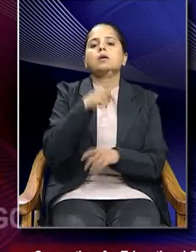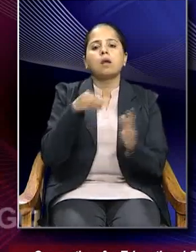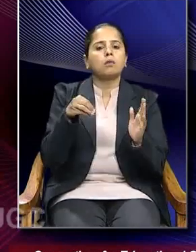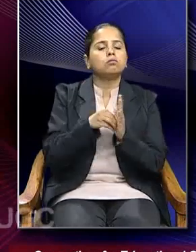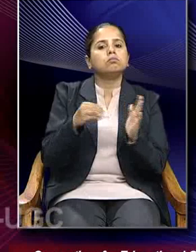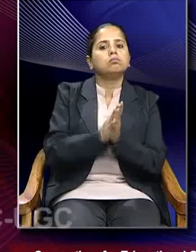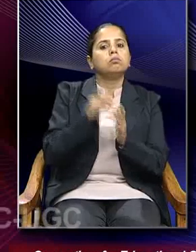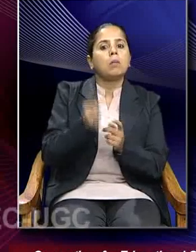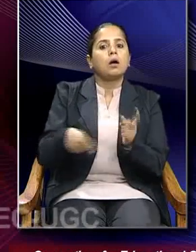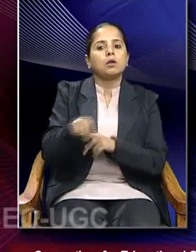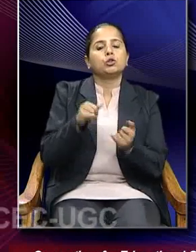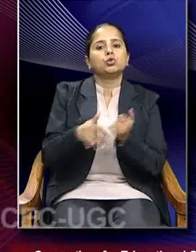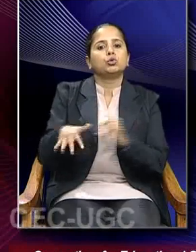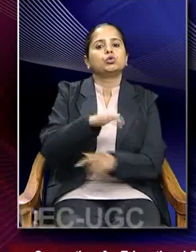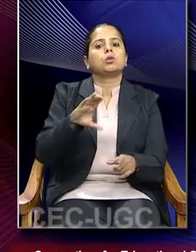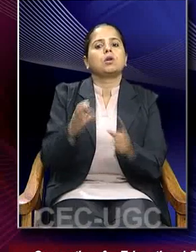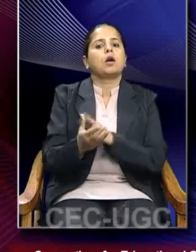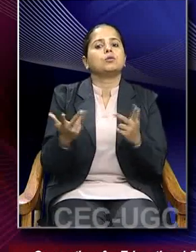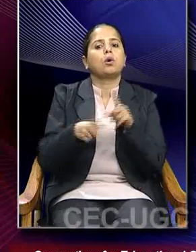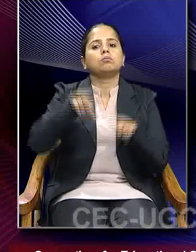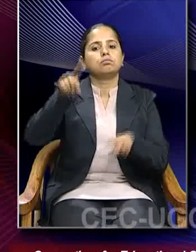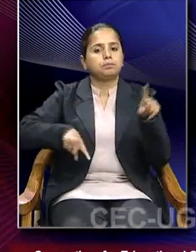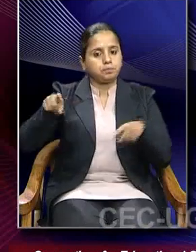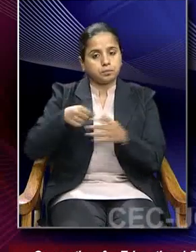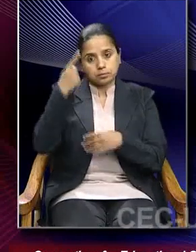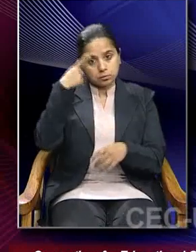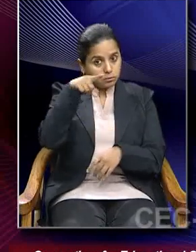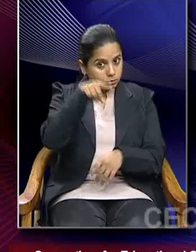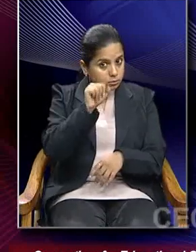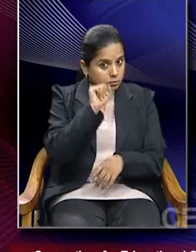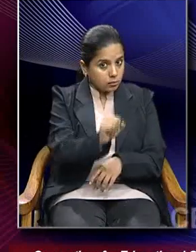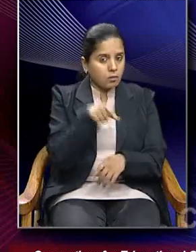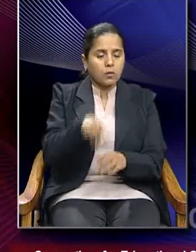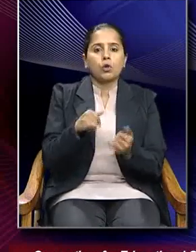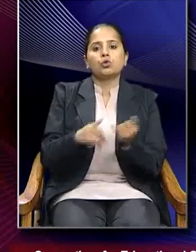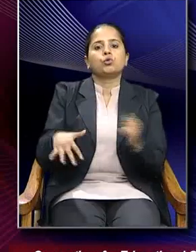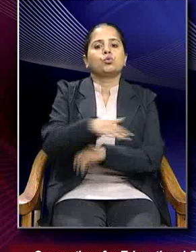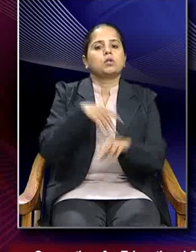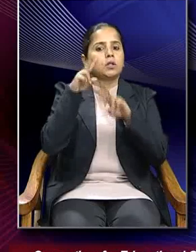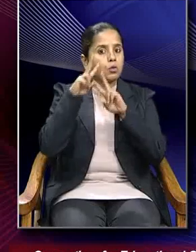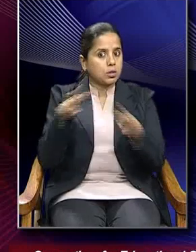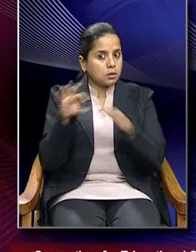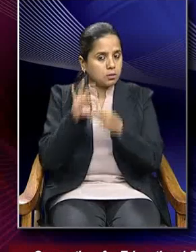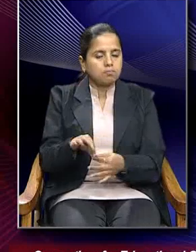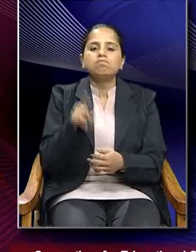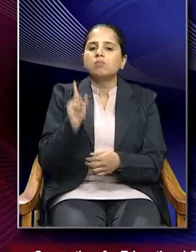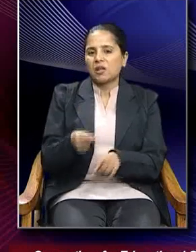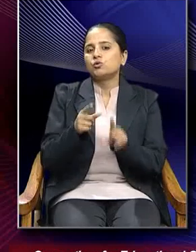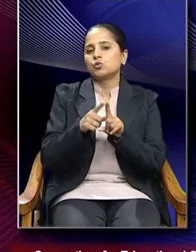account the social cultural dimension, and for this sociological research is needed.